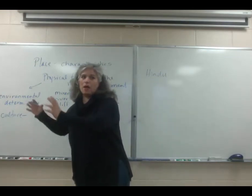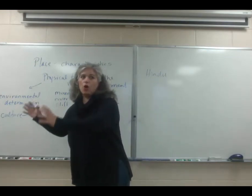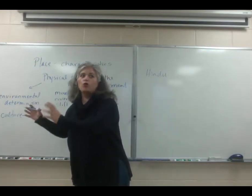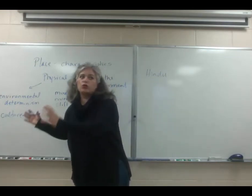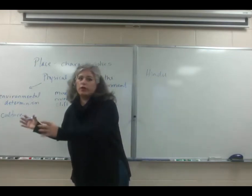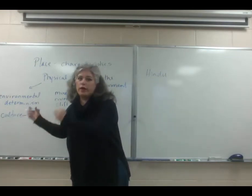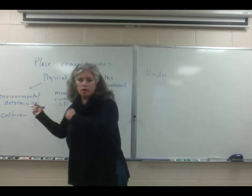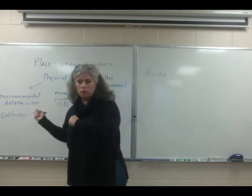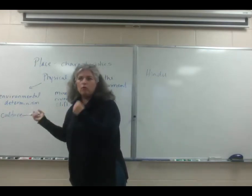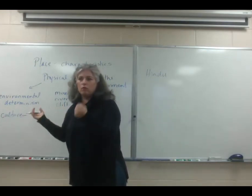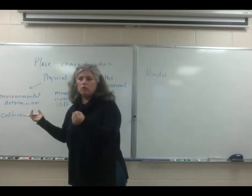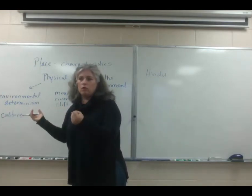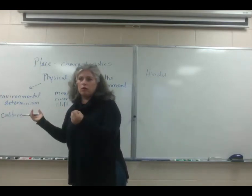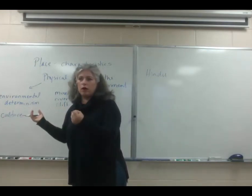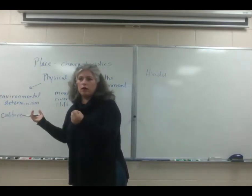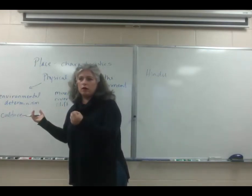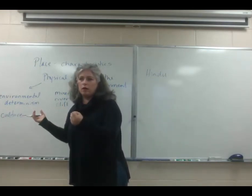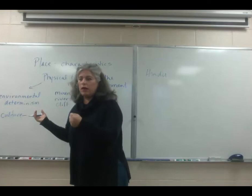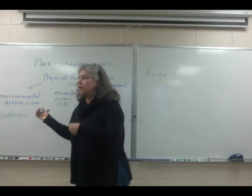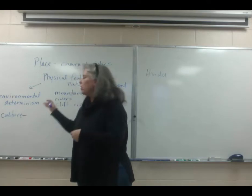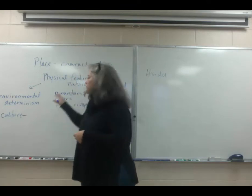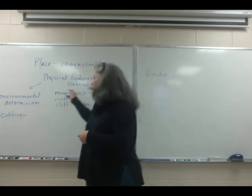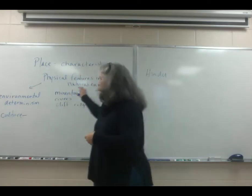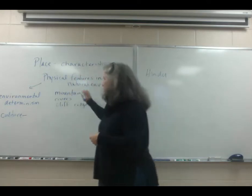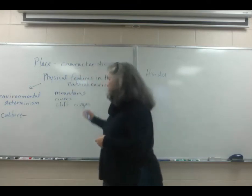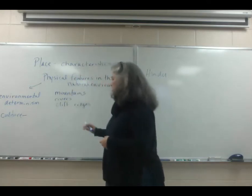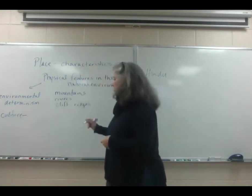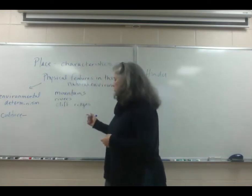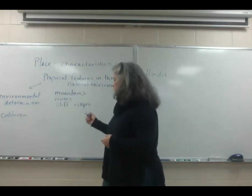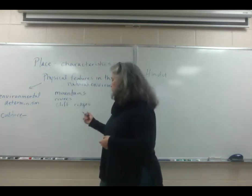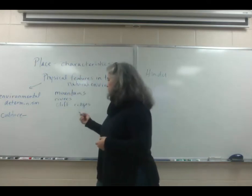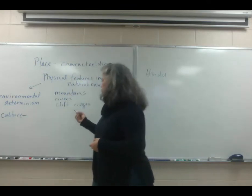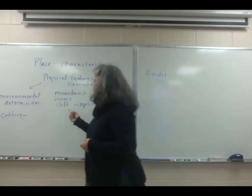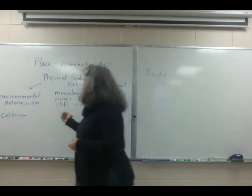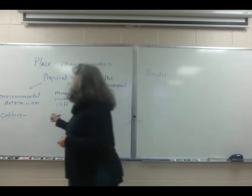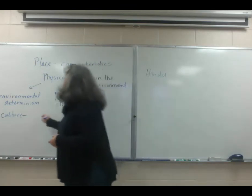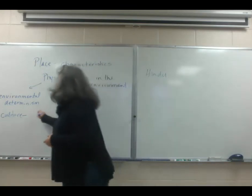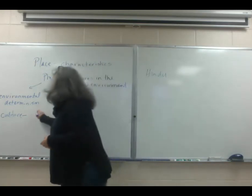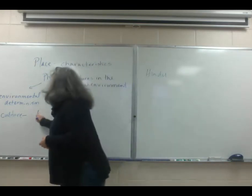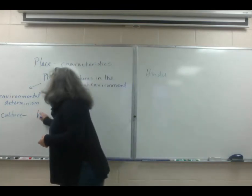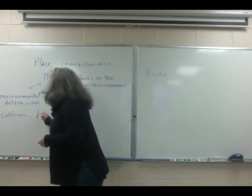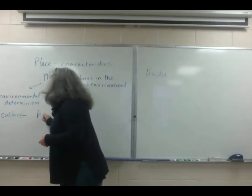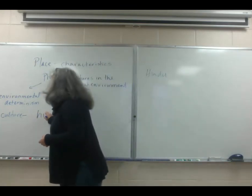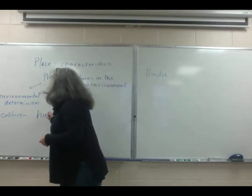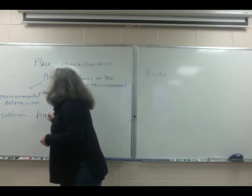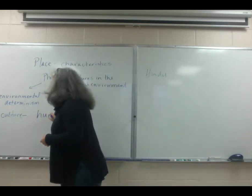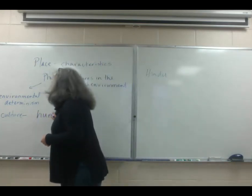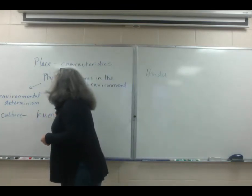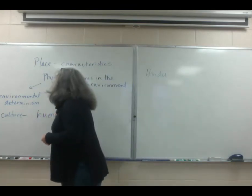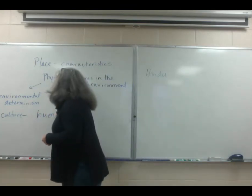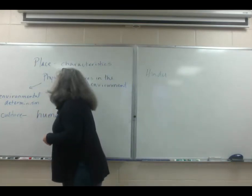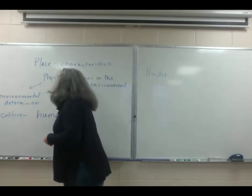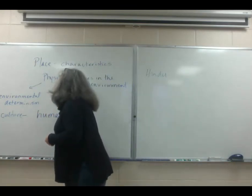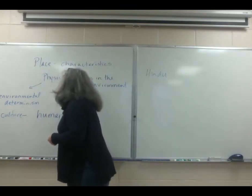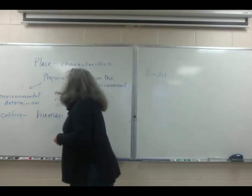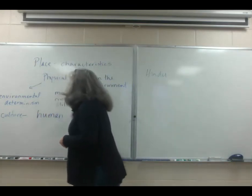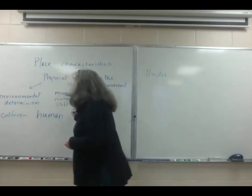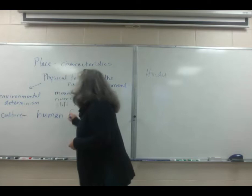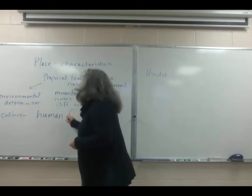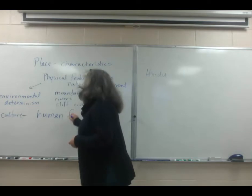oak tree. Okay, that vegetation and those physical features. Okay, so there are also human